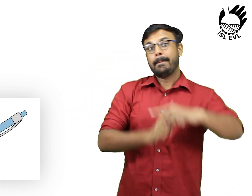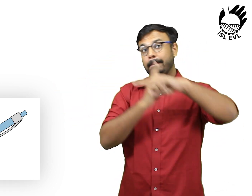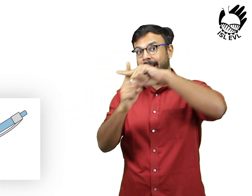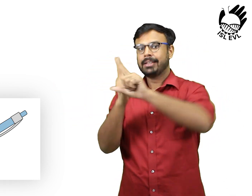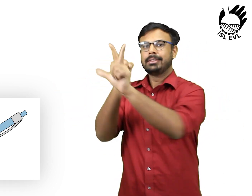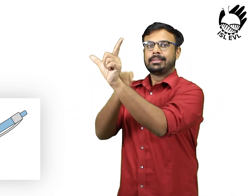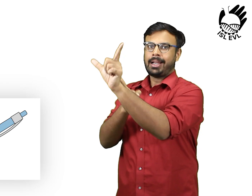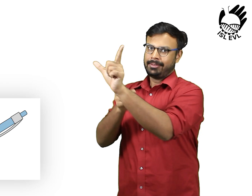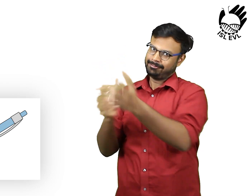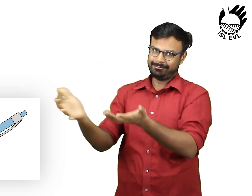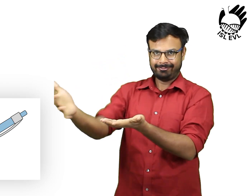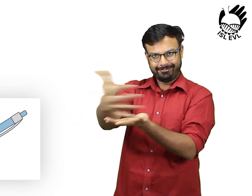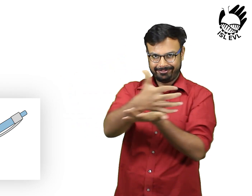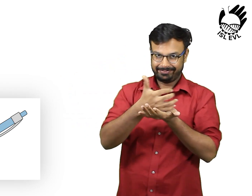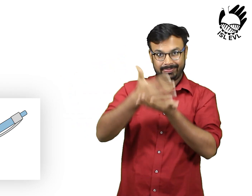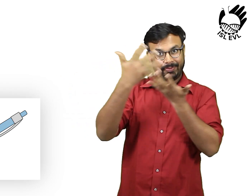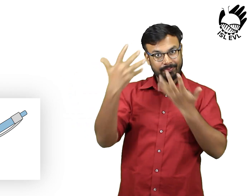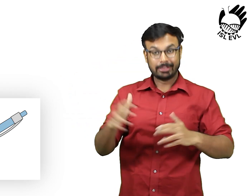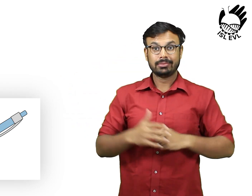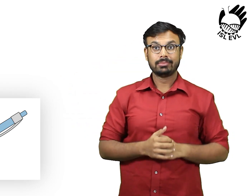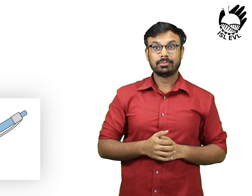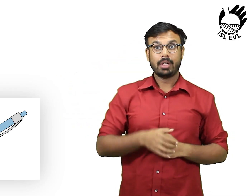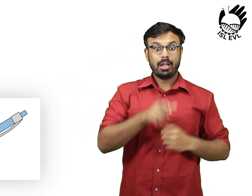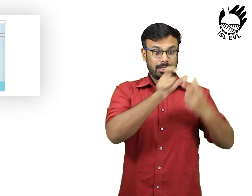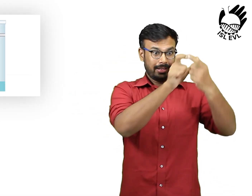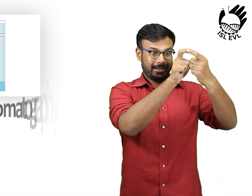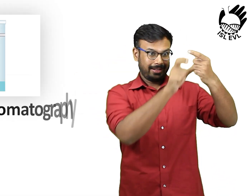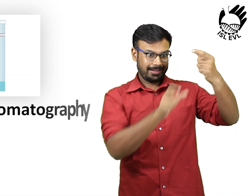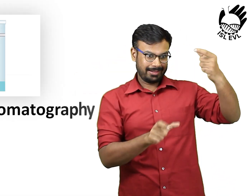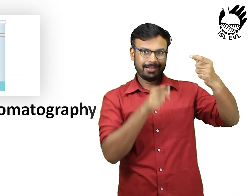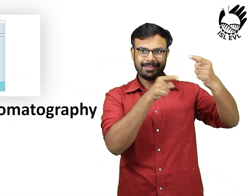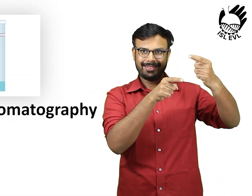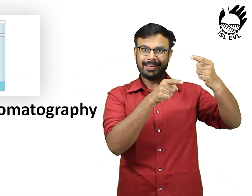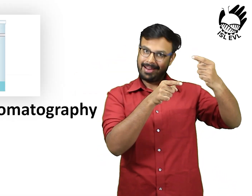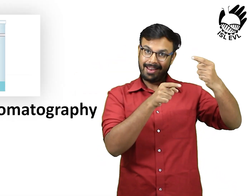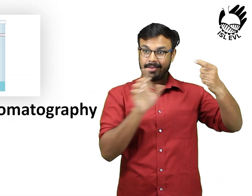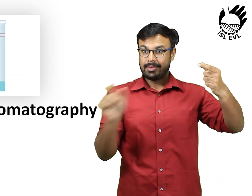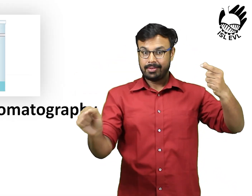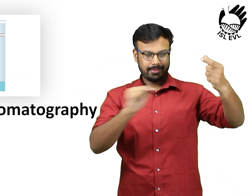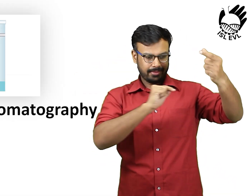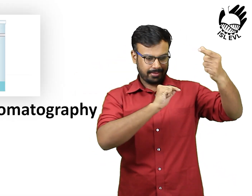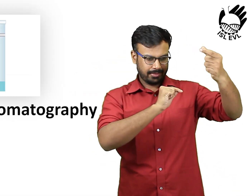Paper chromatography to determine the type of ink used.